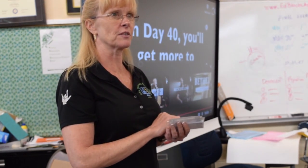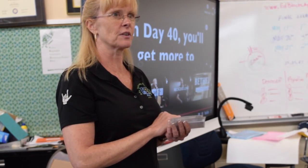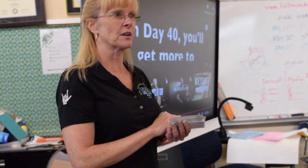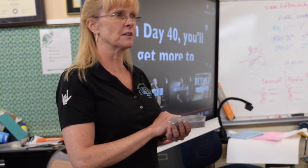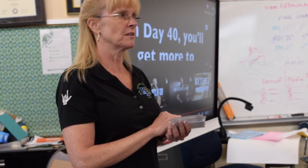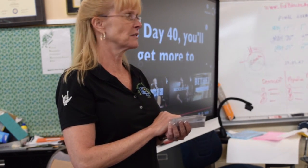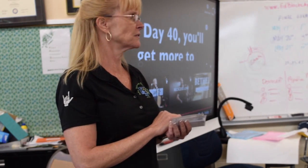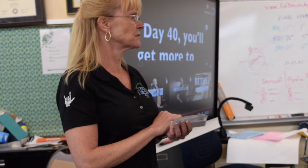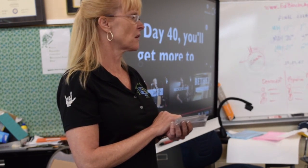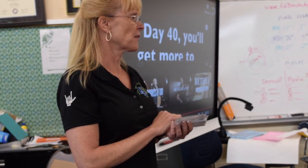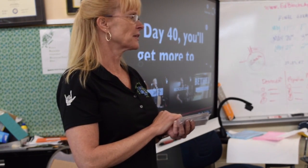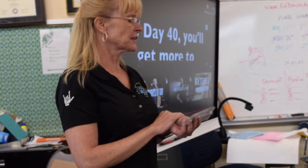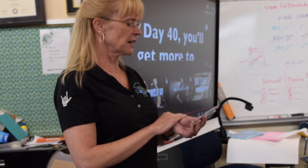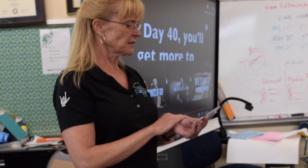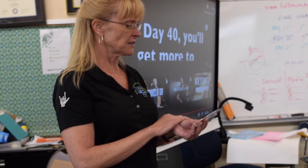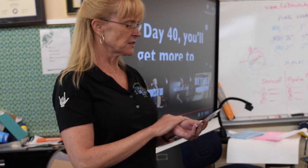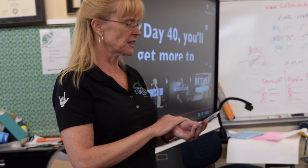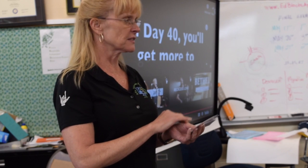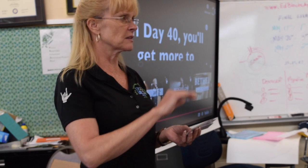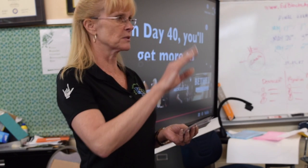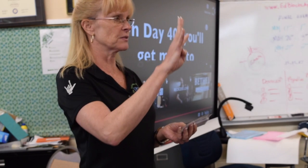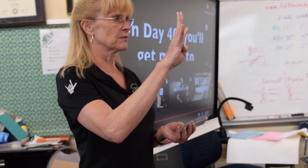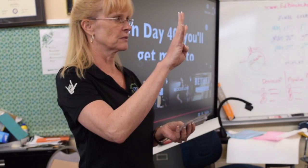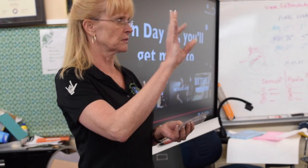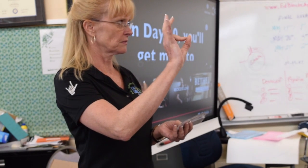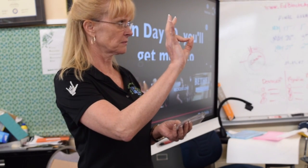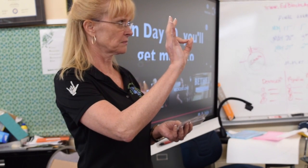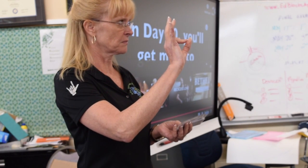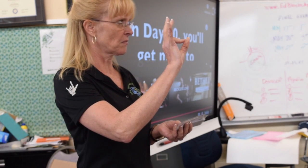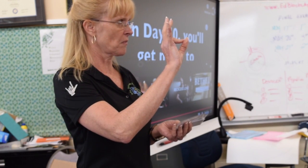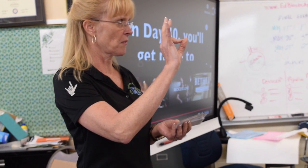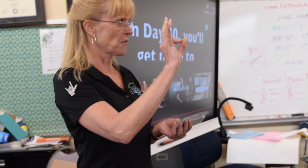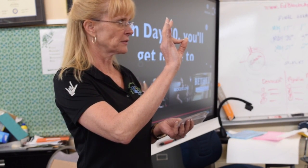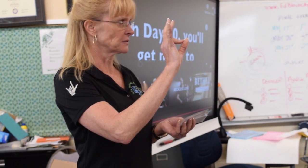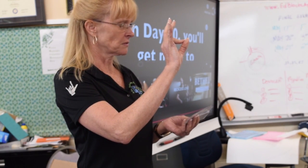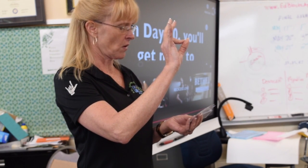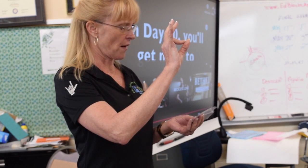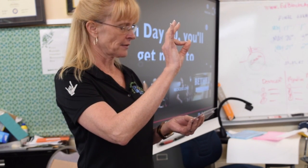first on their card? Okay, here's the next numbers. 49.